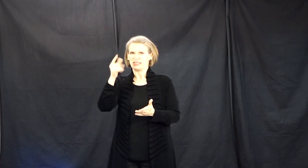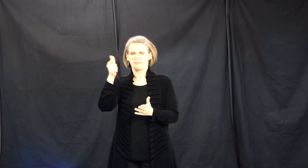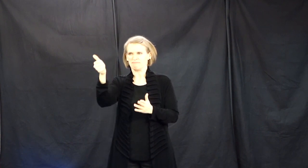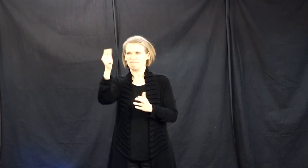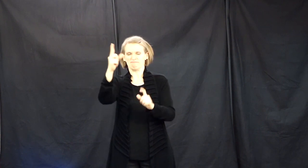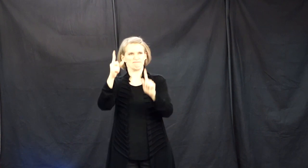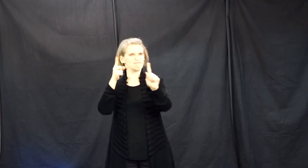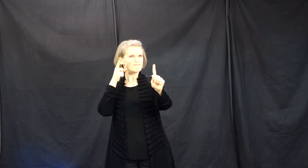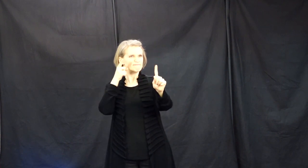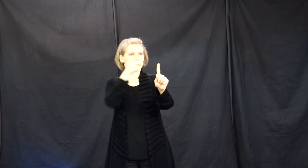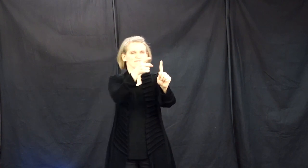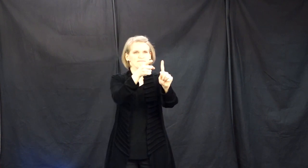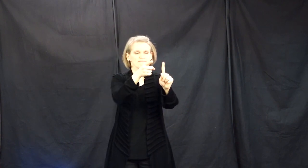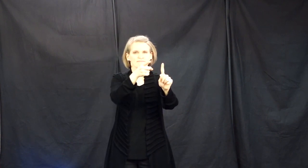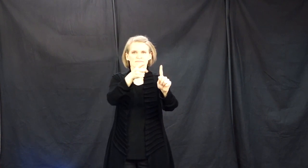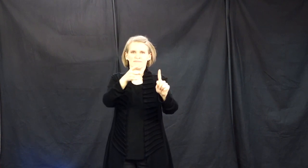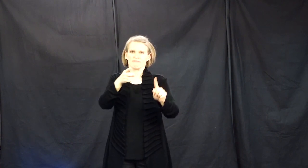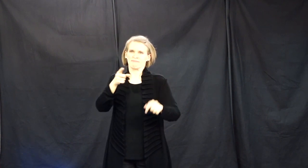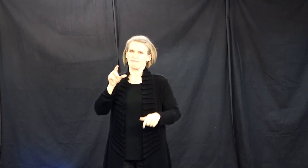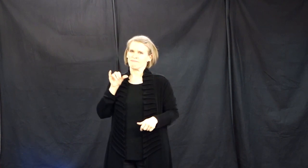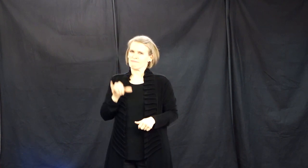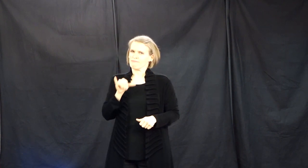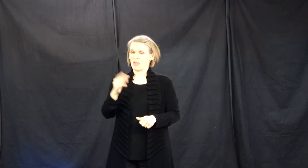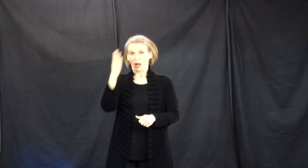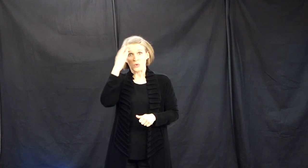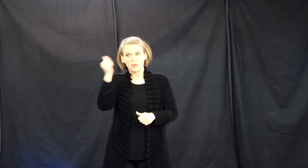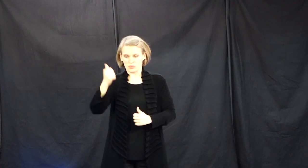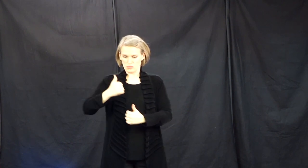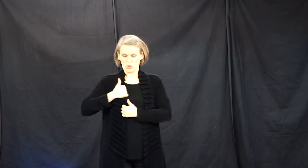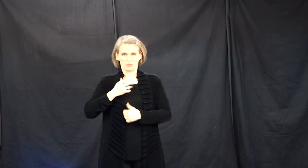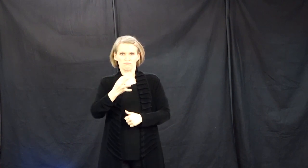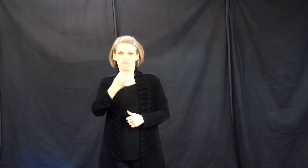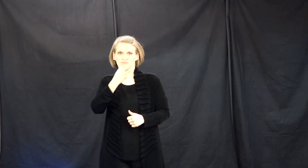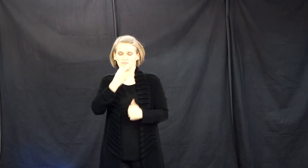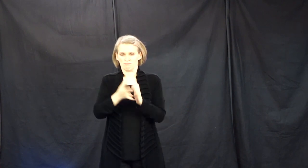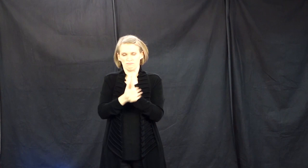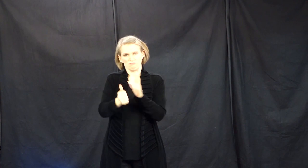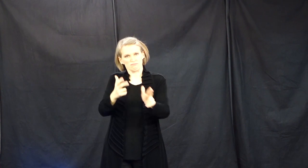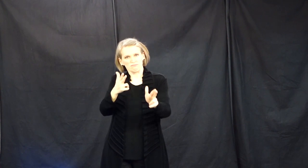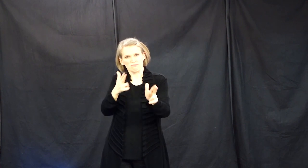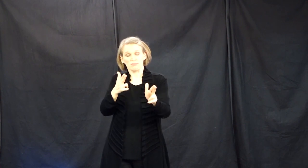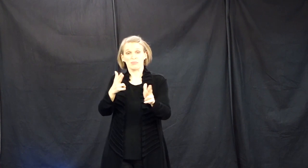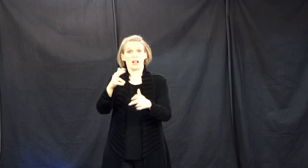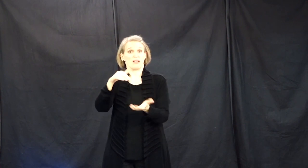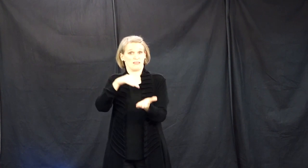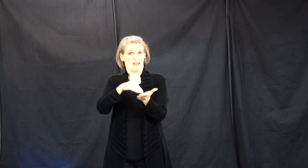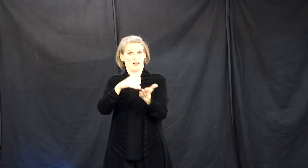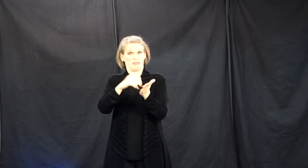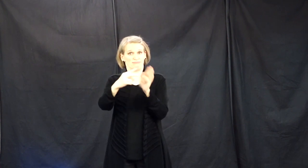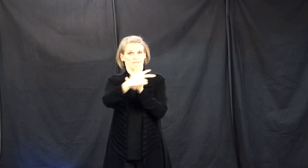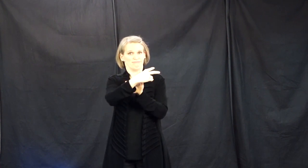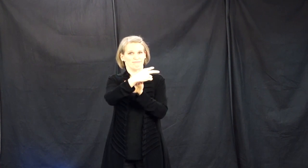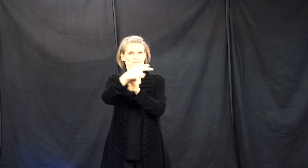man on a mission. This is a soldier with a marksman's ability. The doctor turned around so he could have